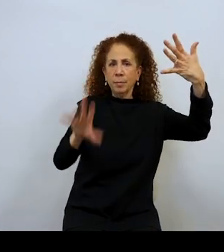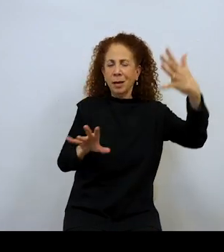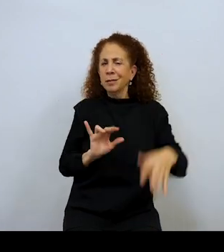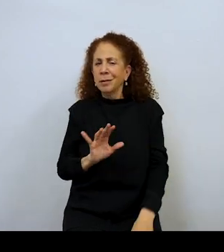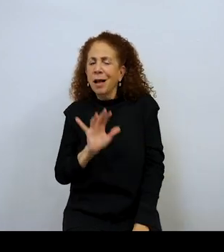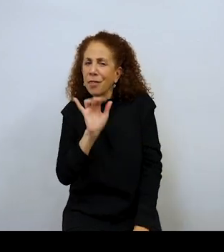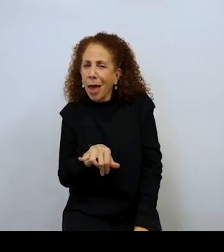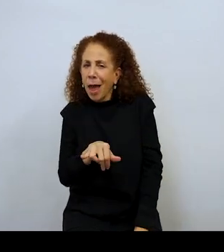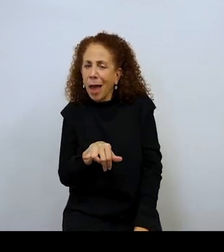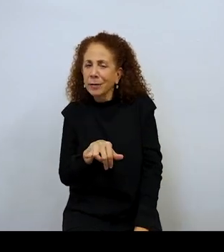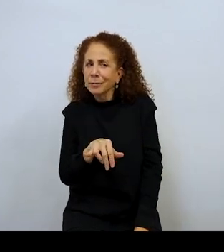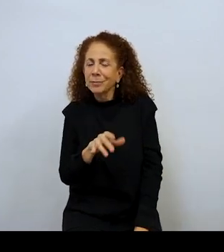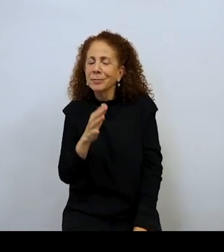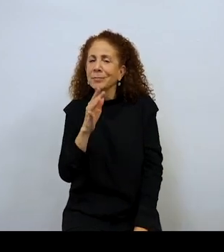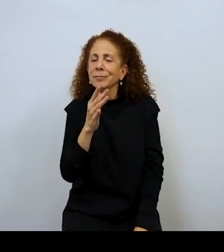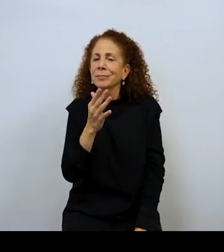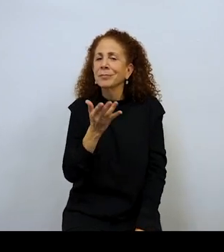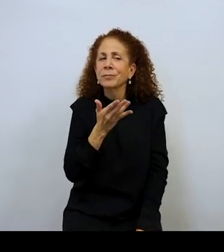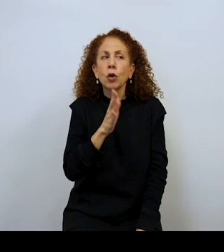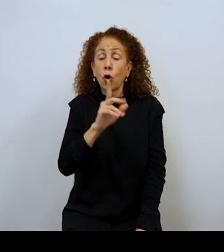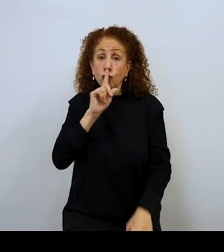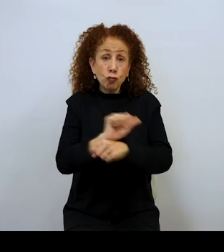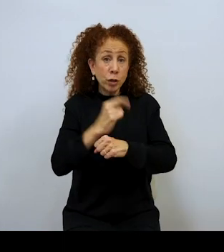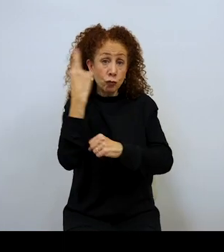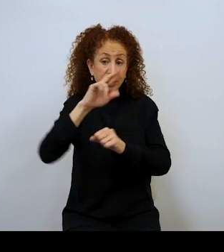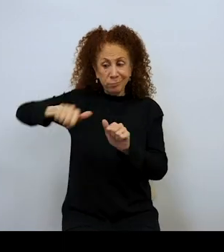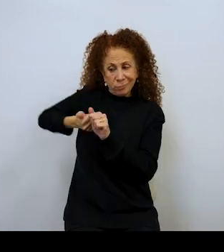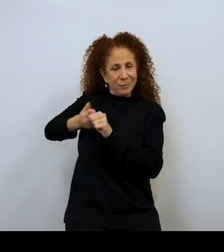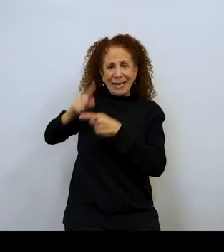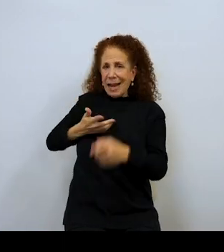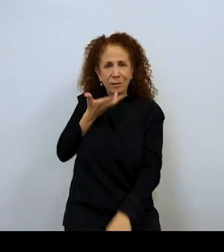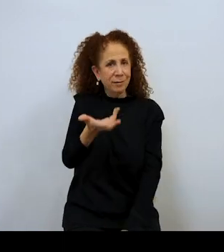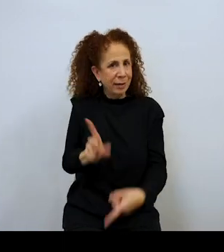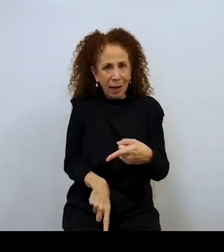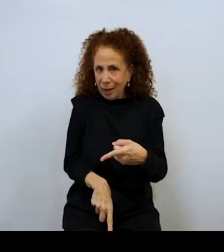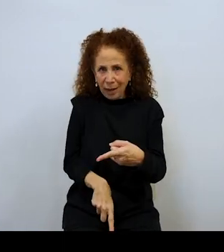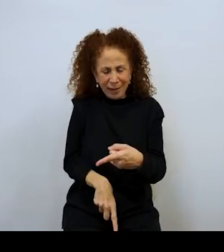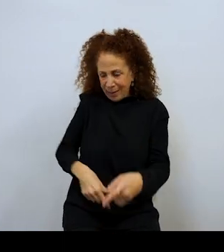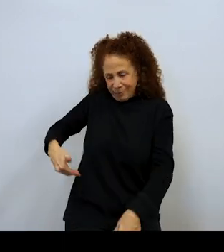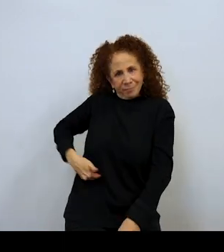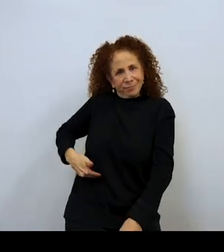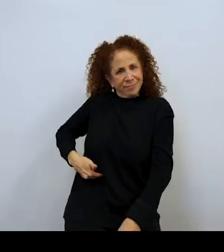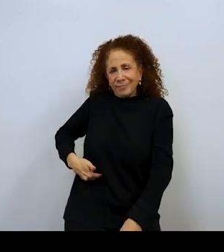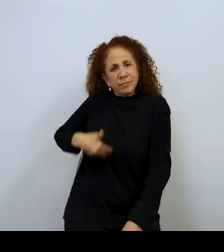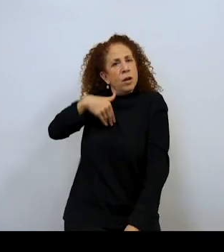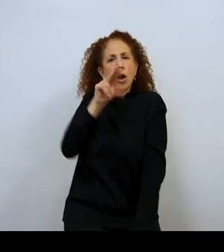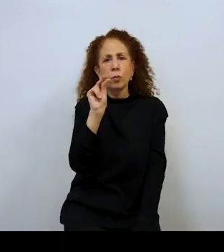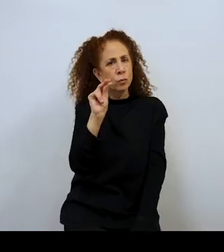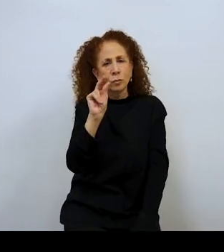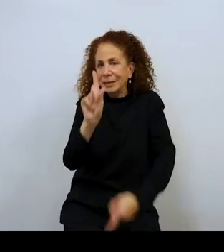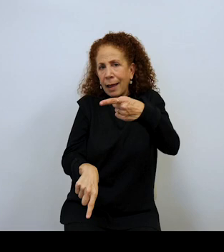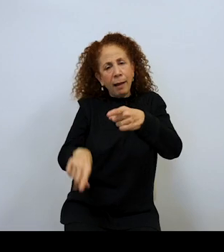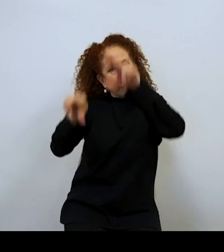of, it's because the... her real reason is beyond words. It is that primal no. Mm-hmm. No,